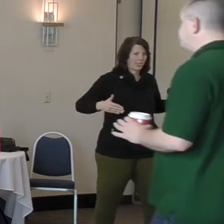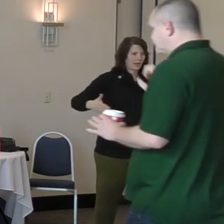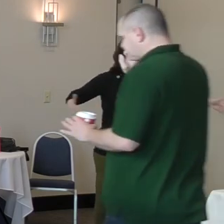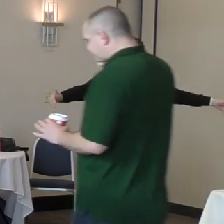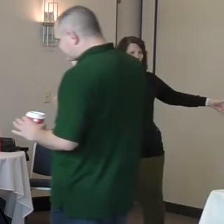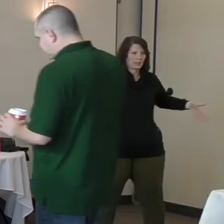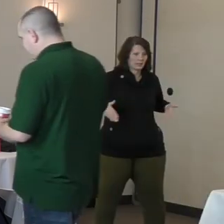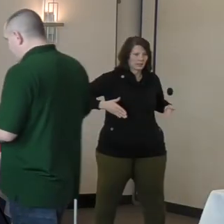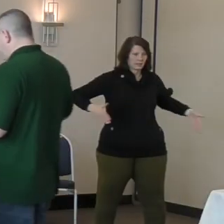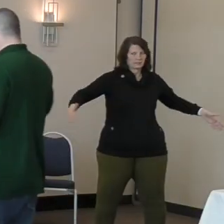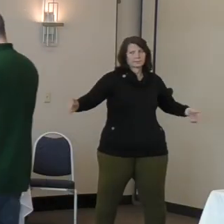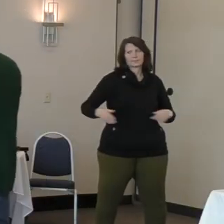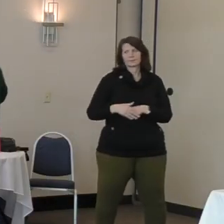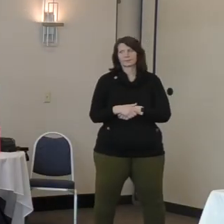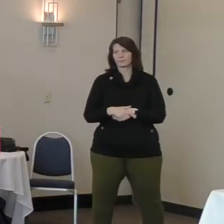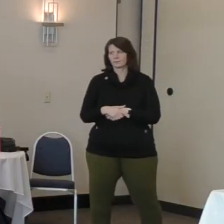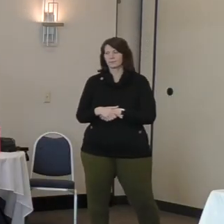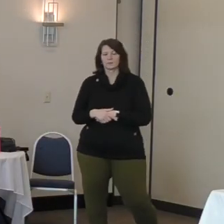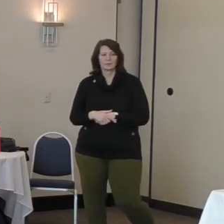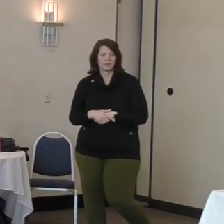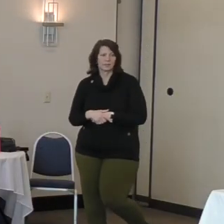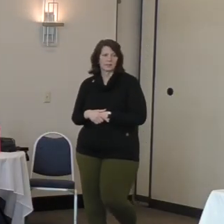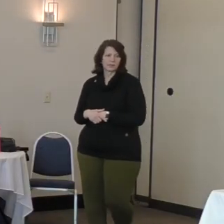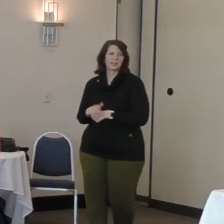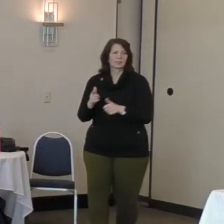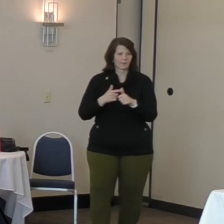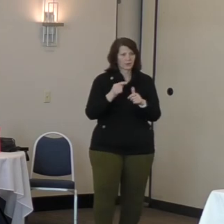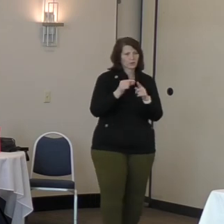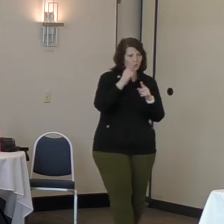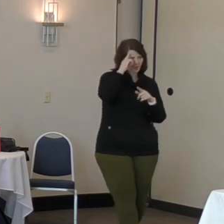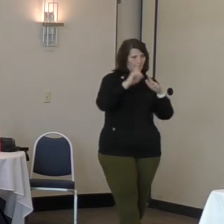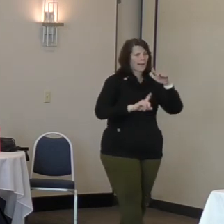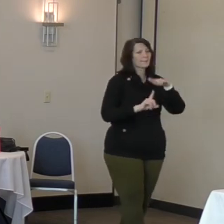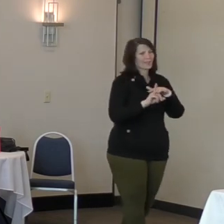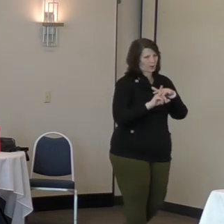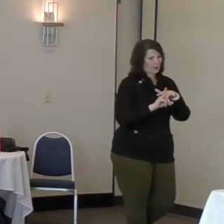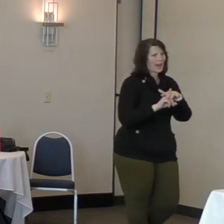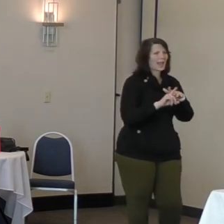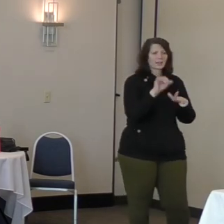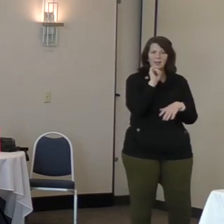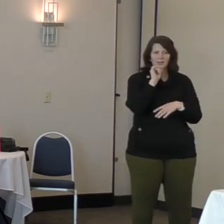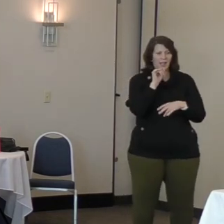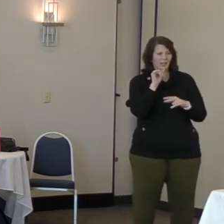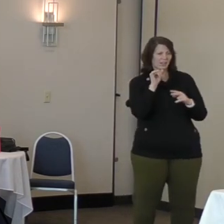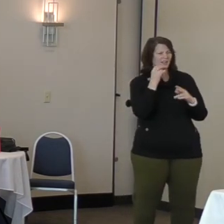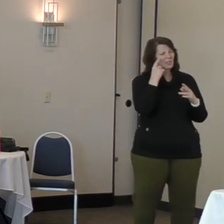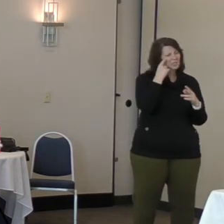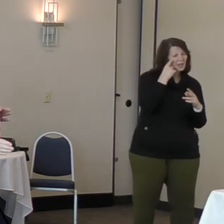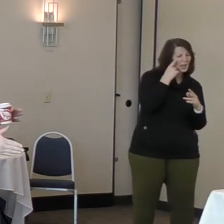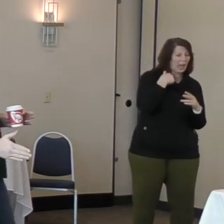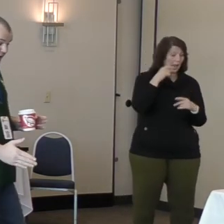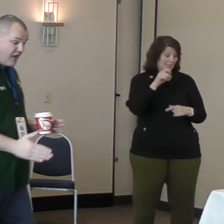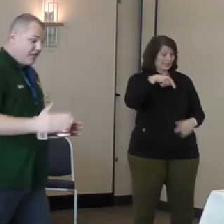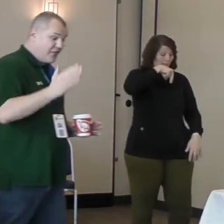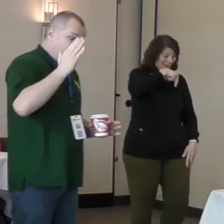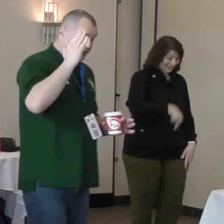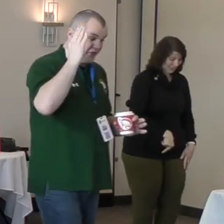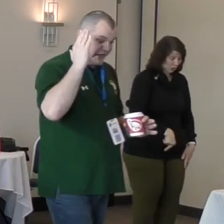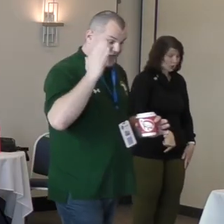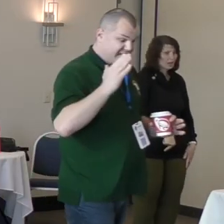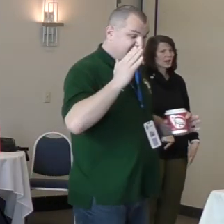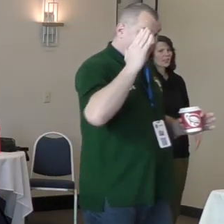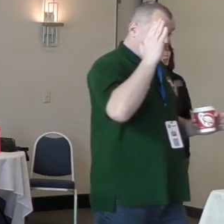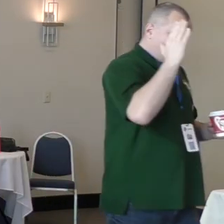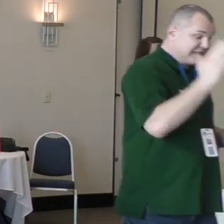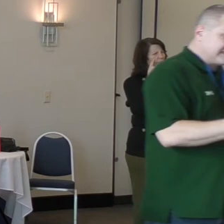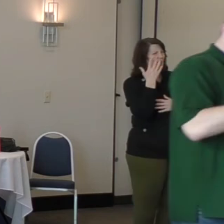then that's what they're going to, that's the first word that's going to pop into their head. And they're not going to look at it as, I need to be here. They're going to look at